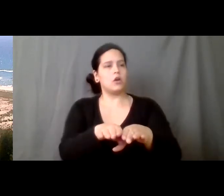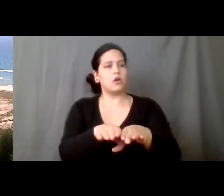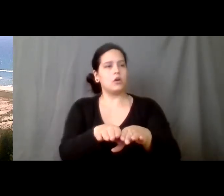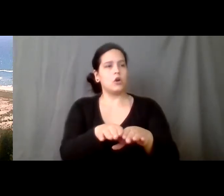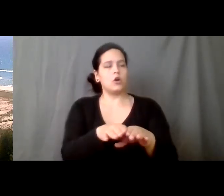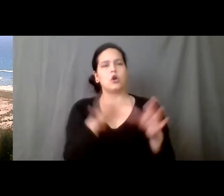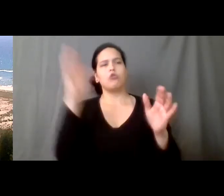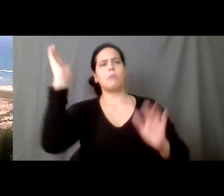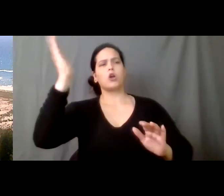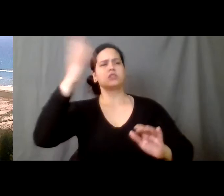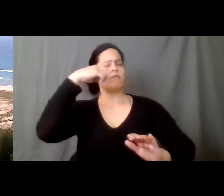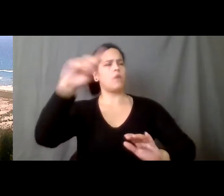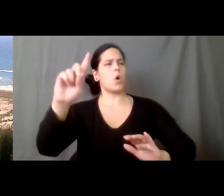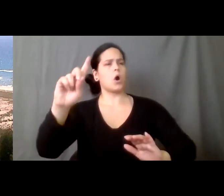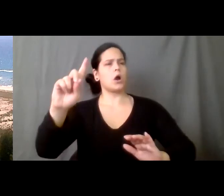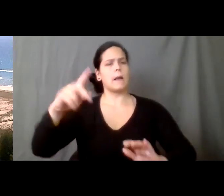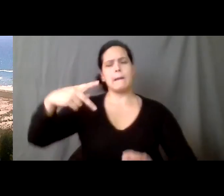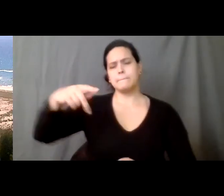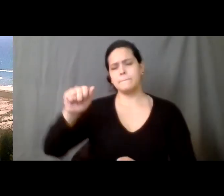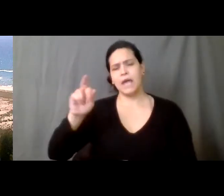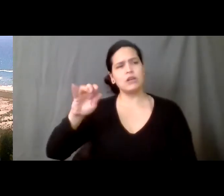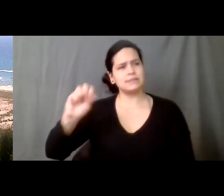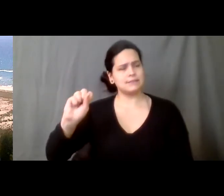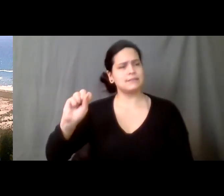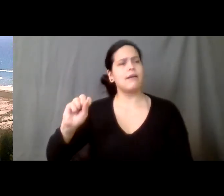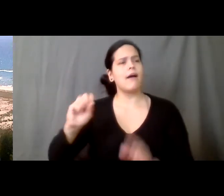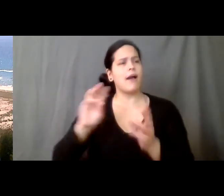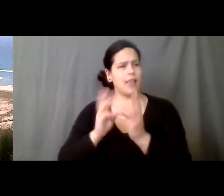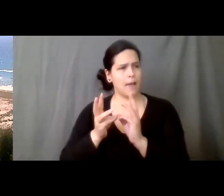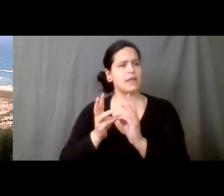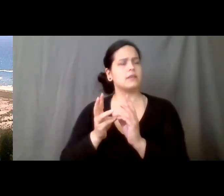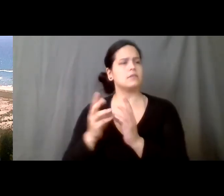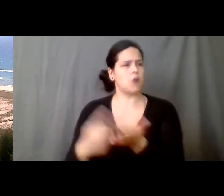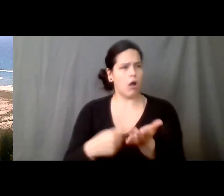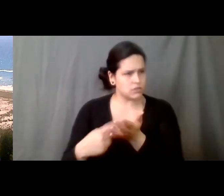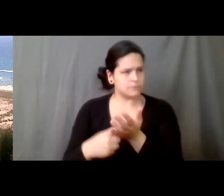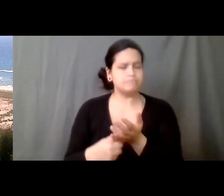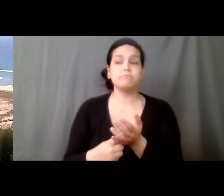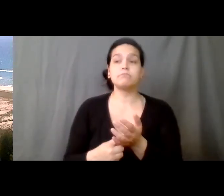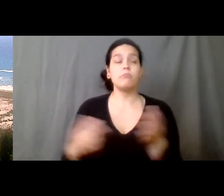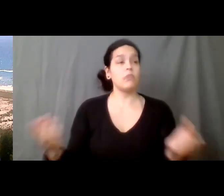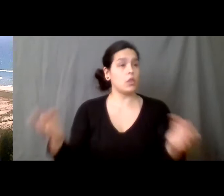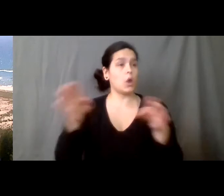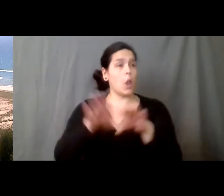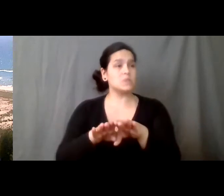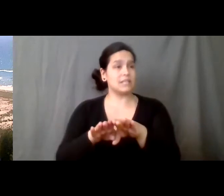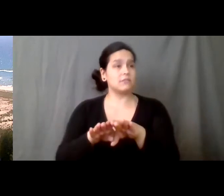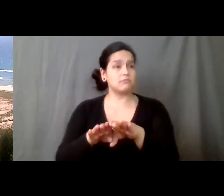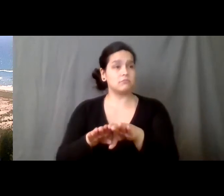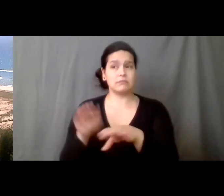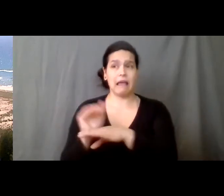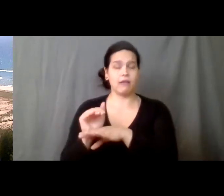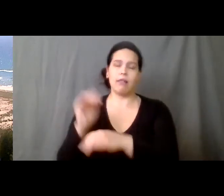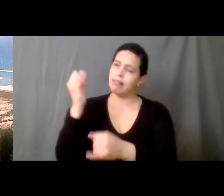Paris climate talks. And so at the closing plenary session, I gave the last speech that night, the closing